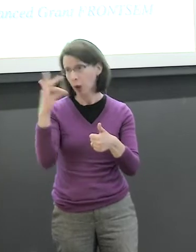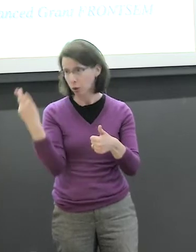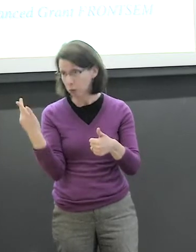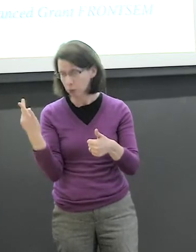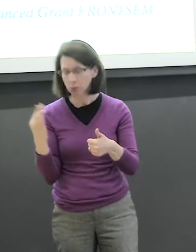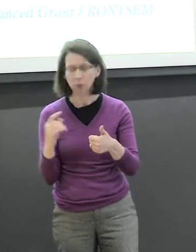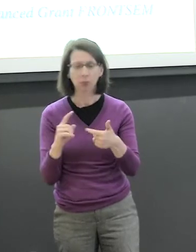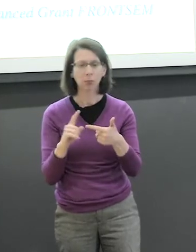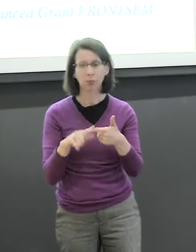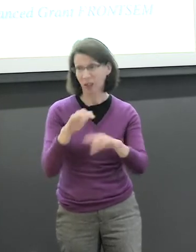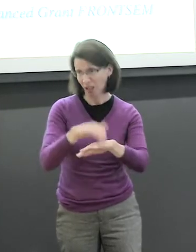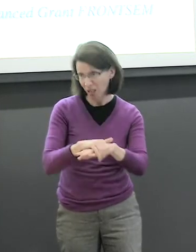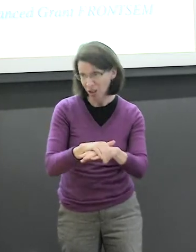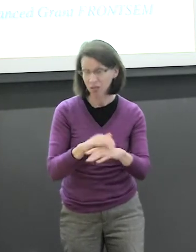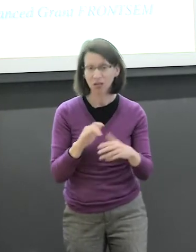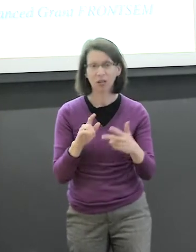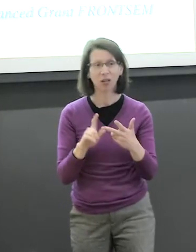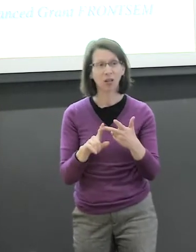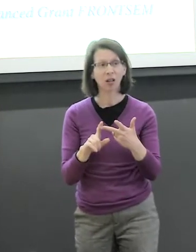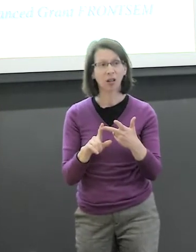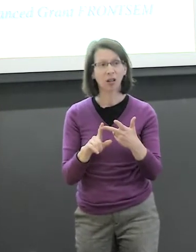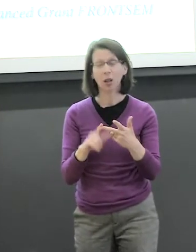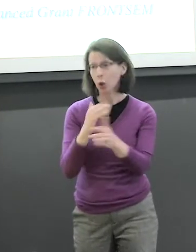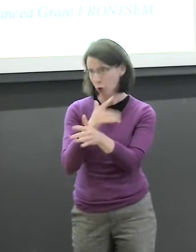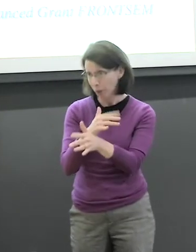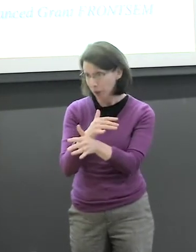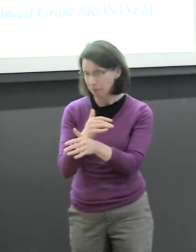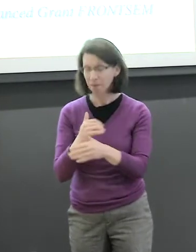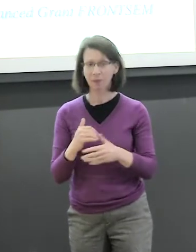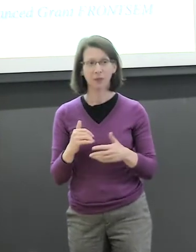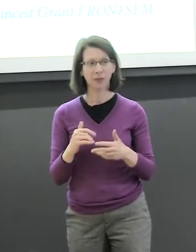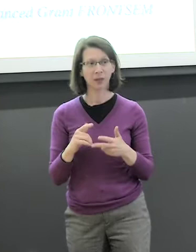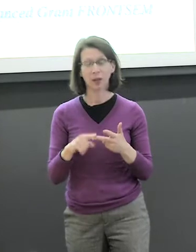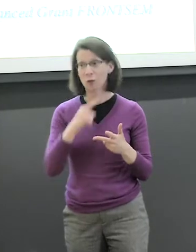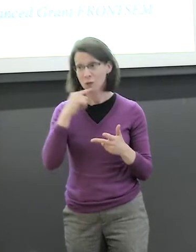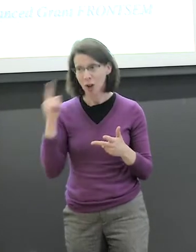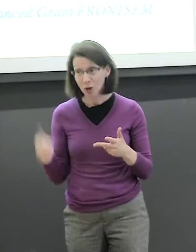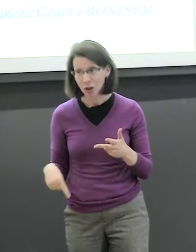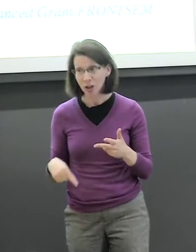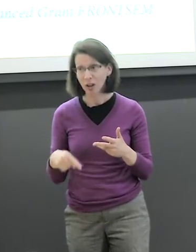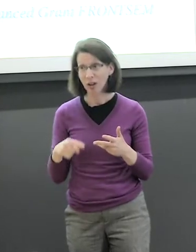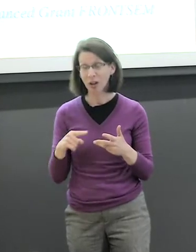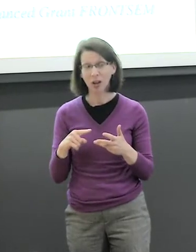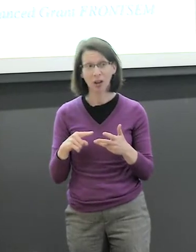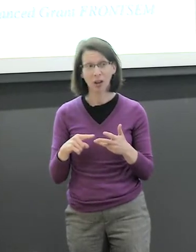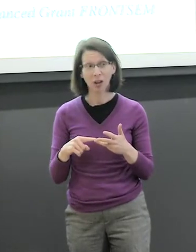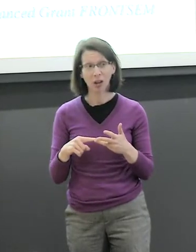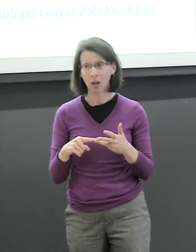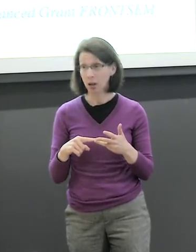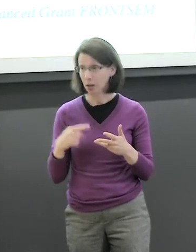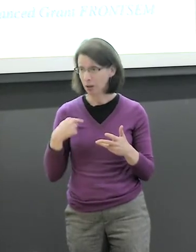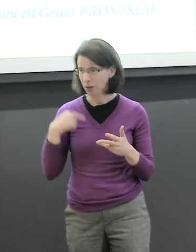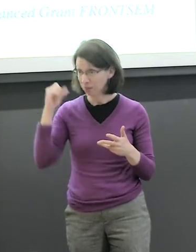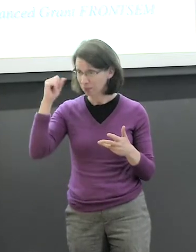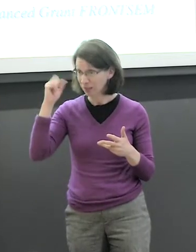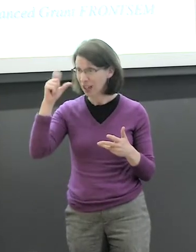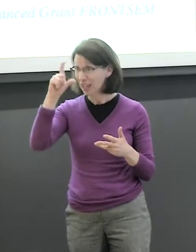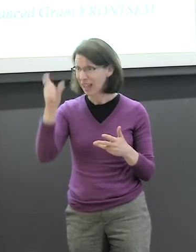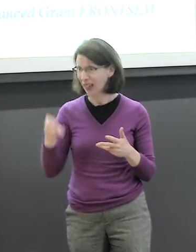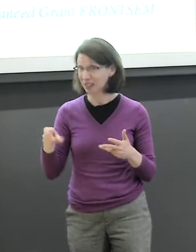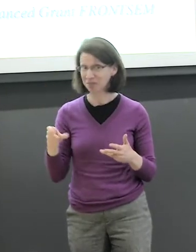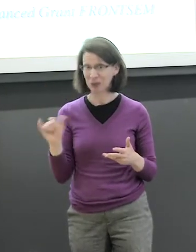French, English, German, Russian, and much to my surprise, Italian.